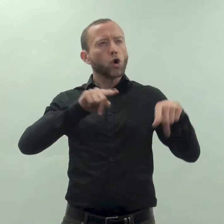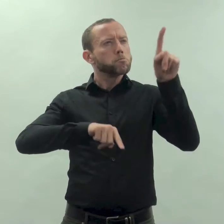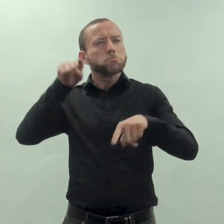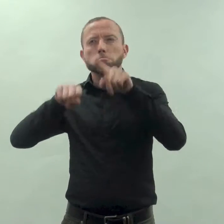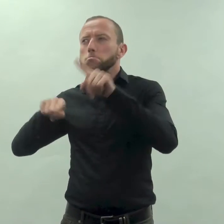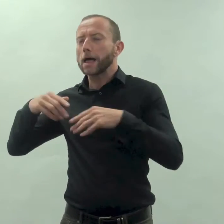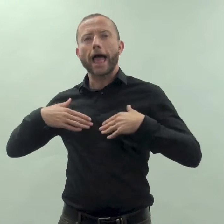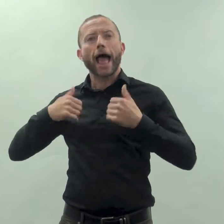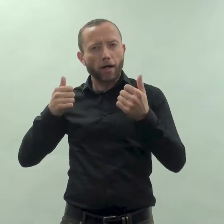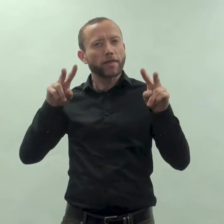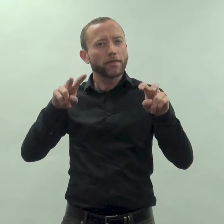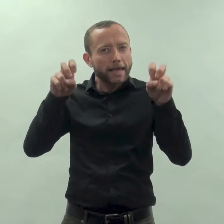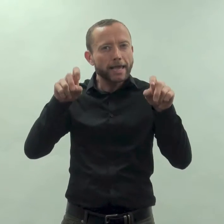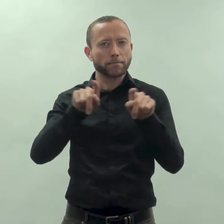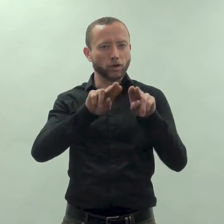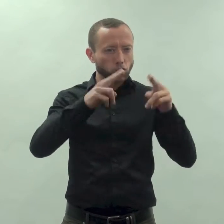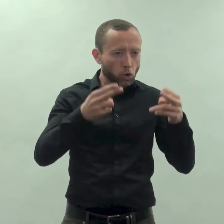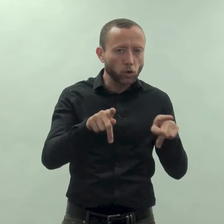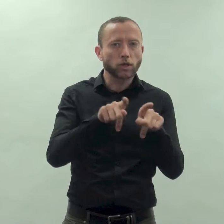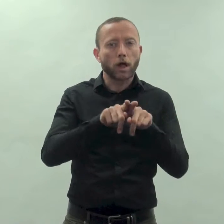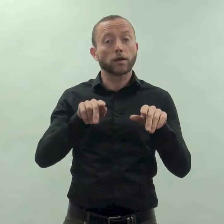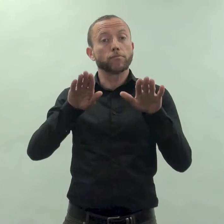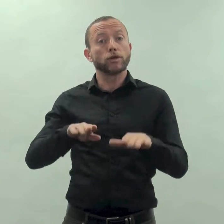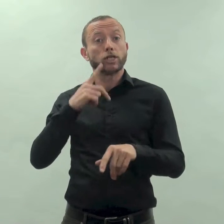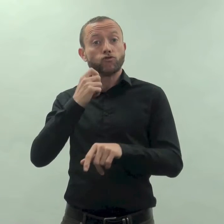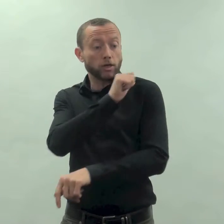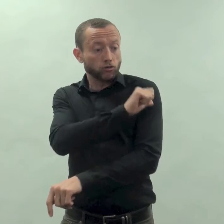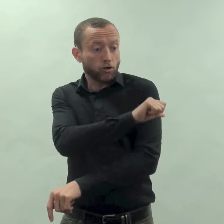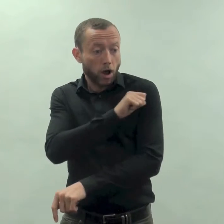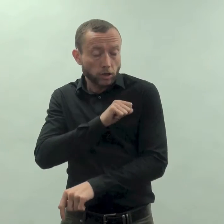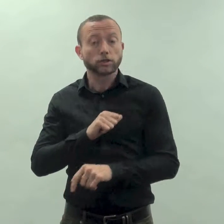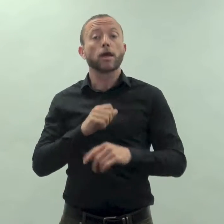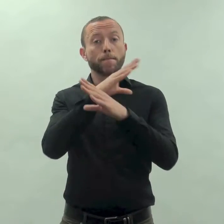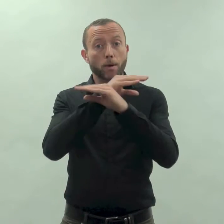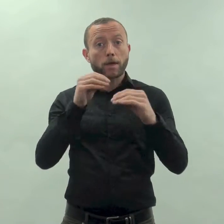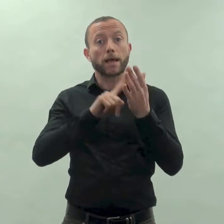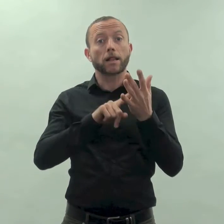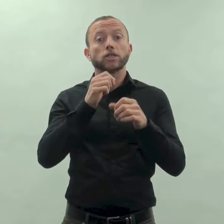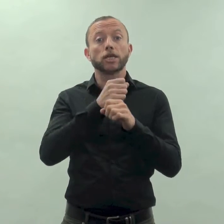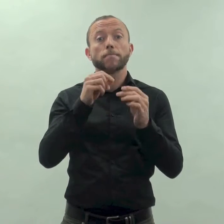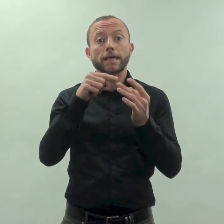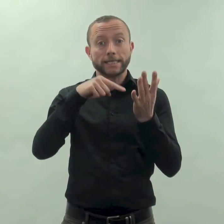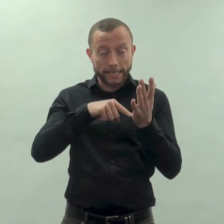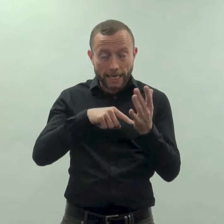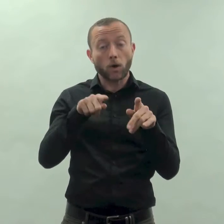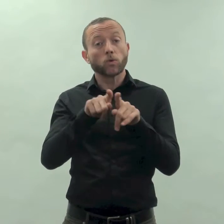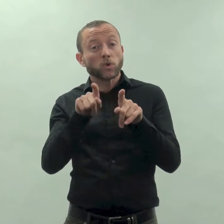from organisations like the British Red Cross, Birmingham LGBT and Health Watch